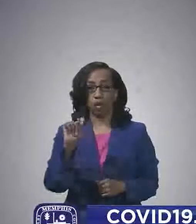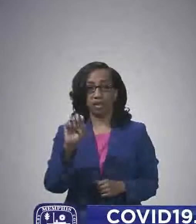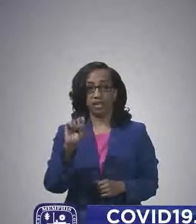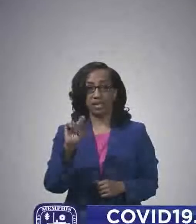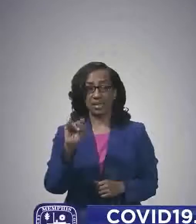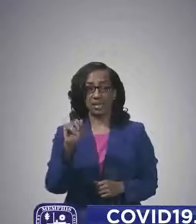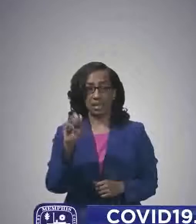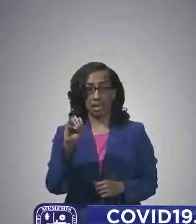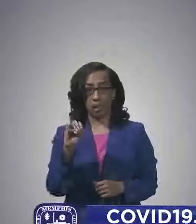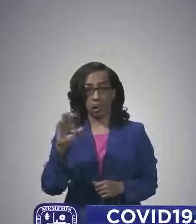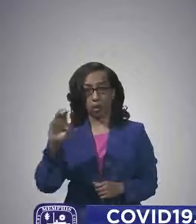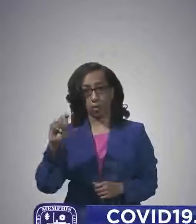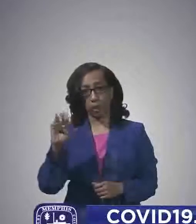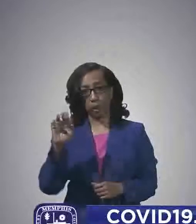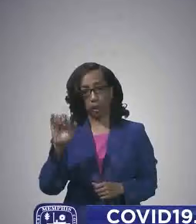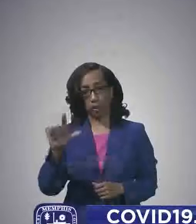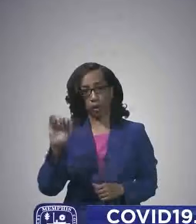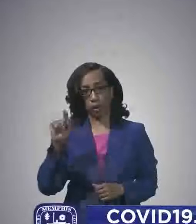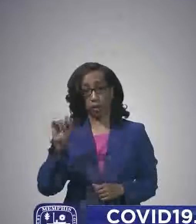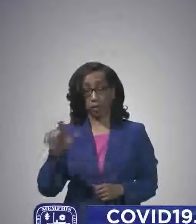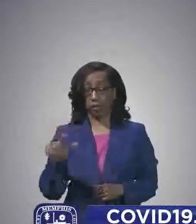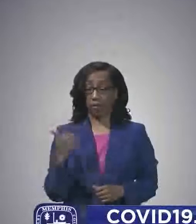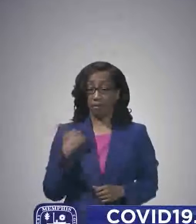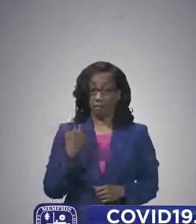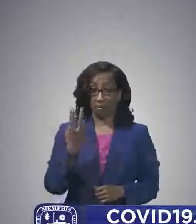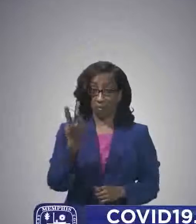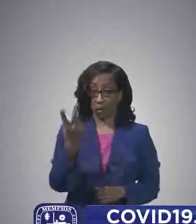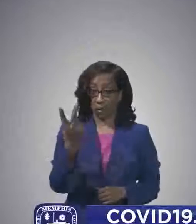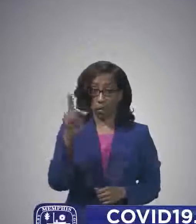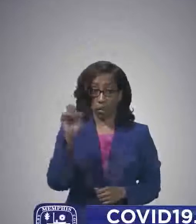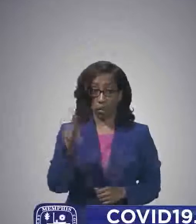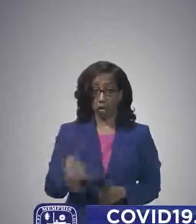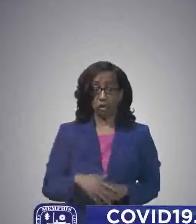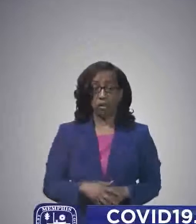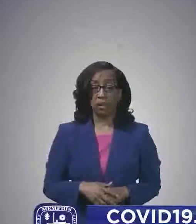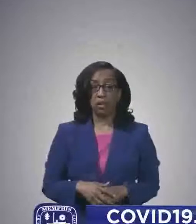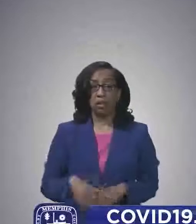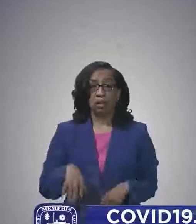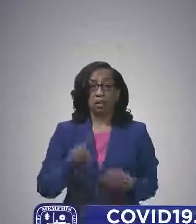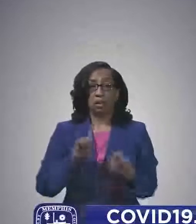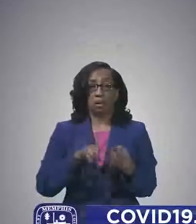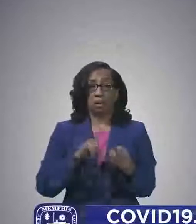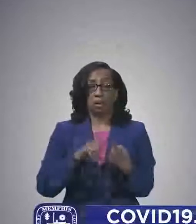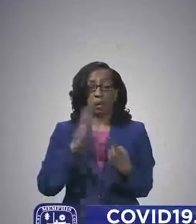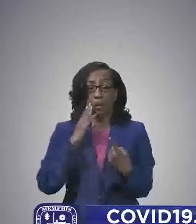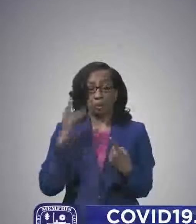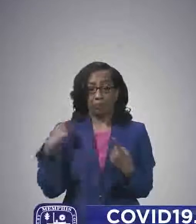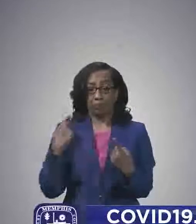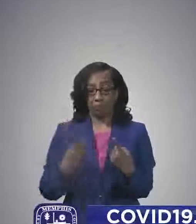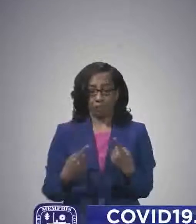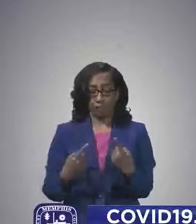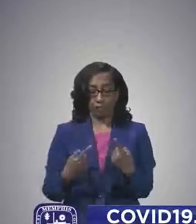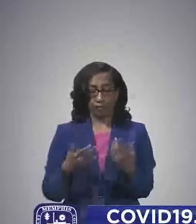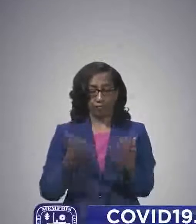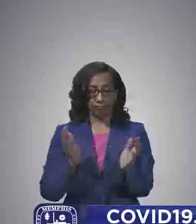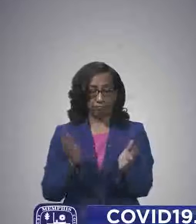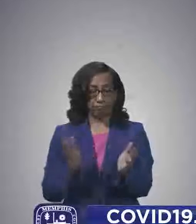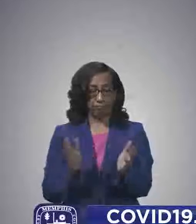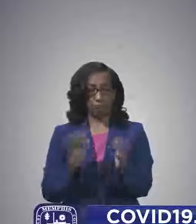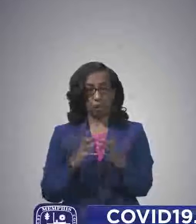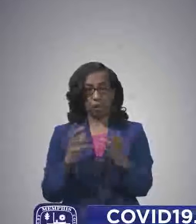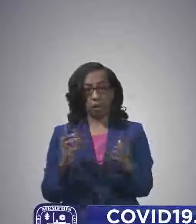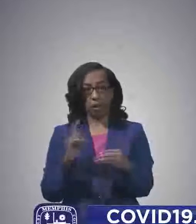Hey everyone, I'll have 2 questions today. My first is this, we've talked a lot and heard a lot today about